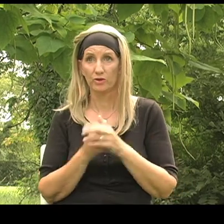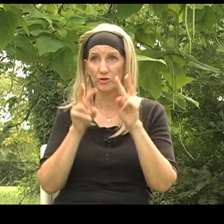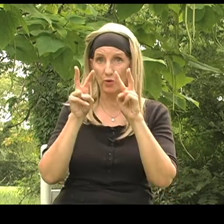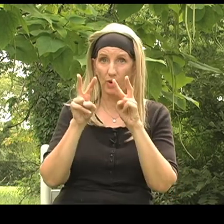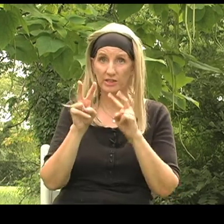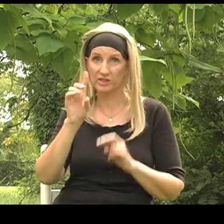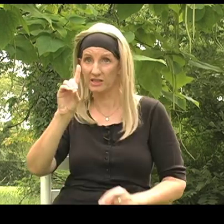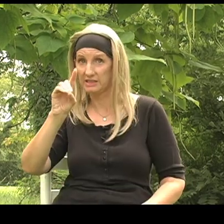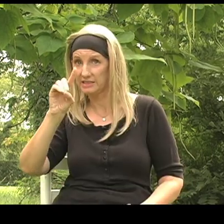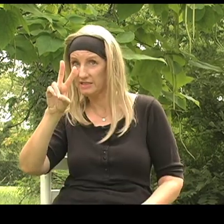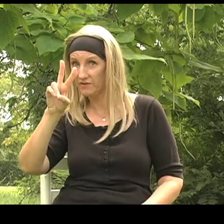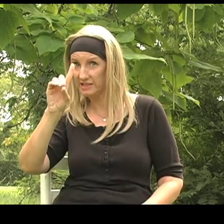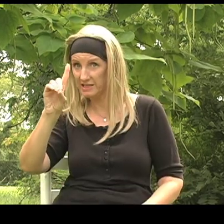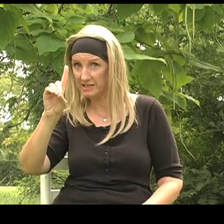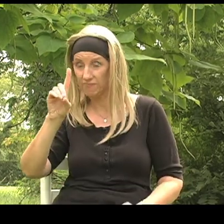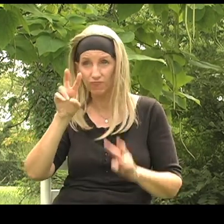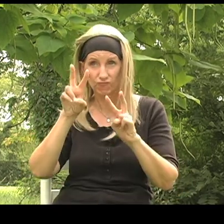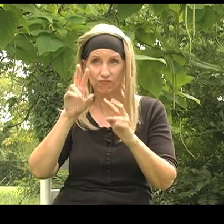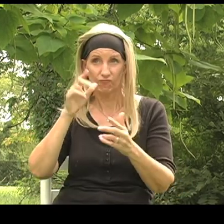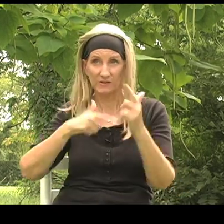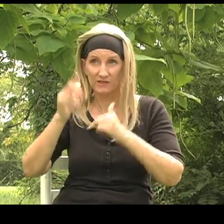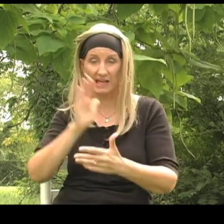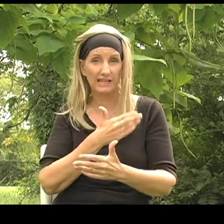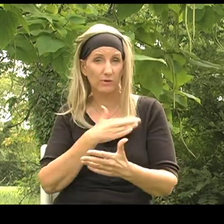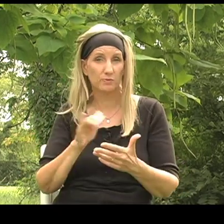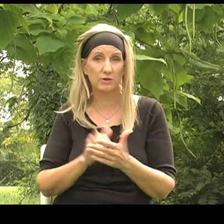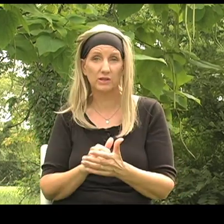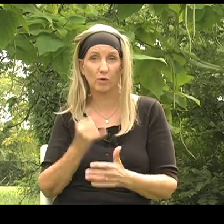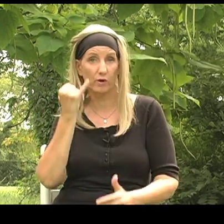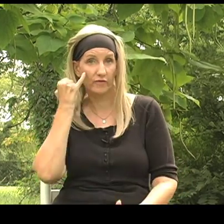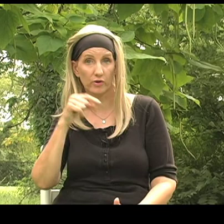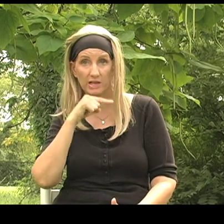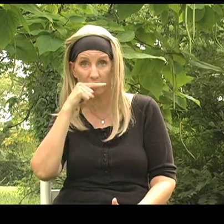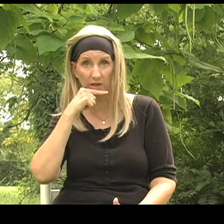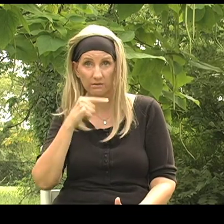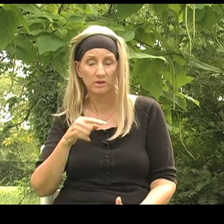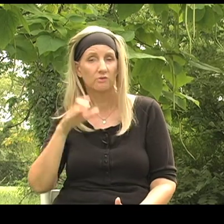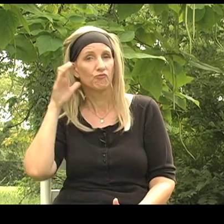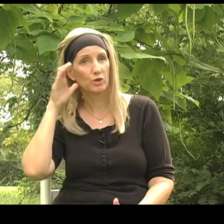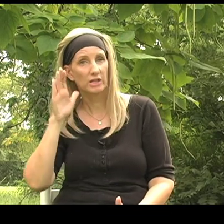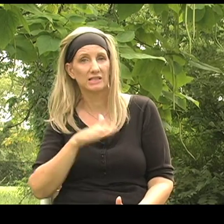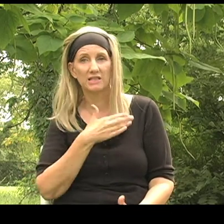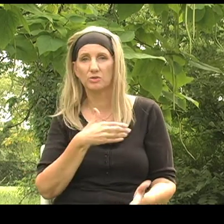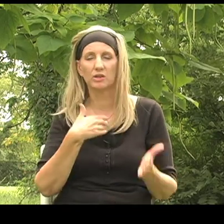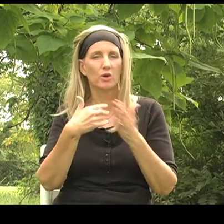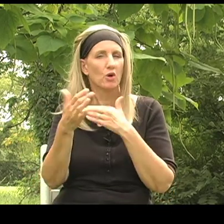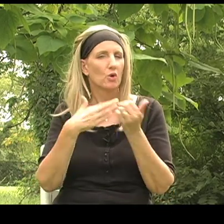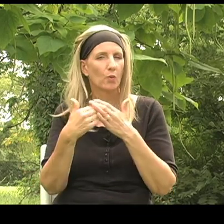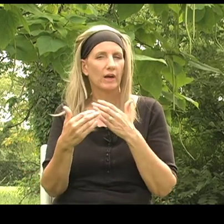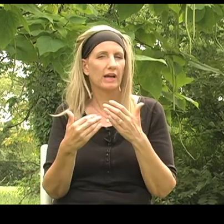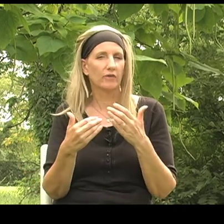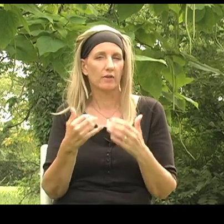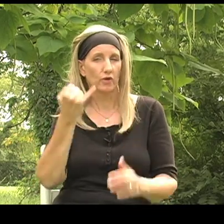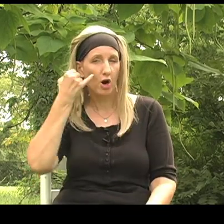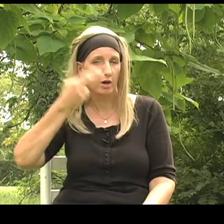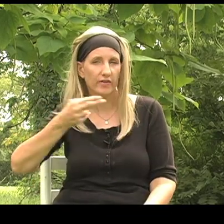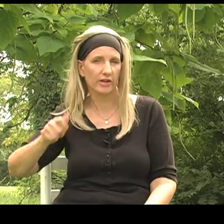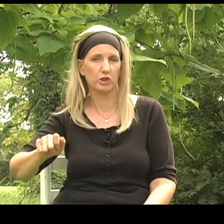you're watching a DVD of sign language music, or if you're listening to music, whatever. If you're hard of hearing, turn